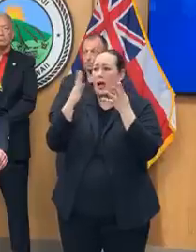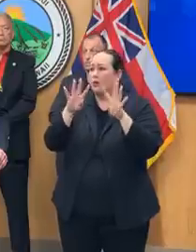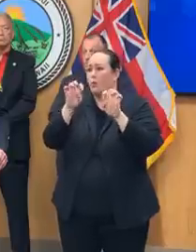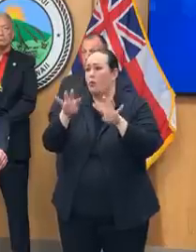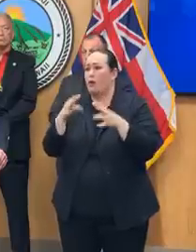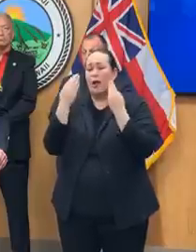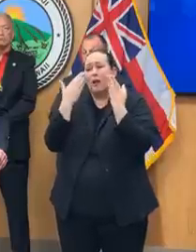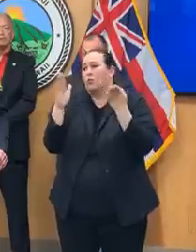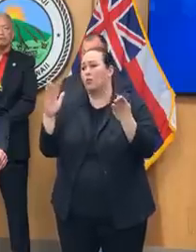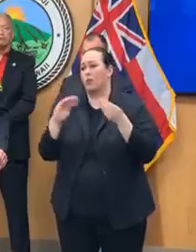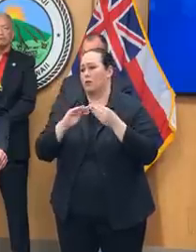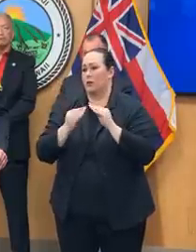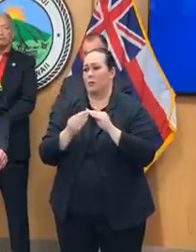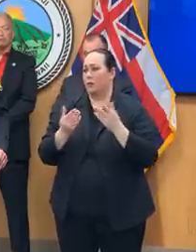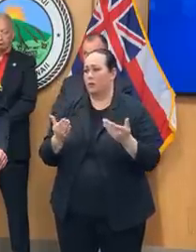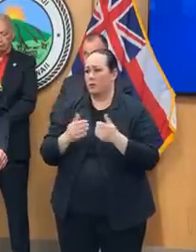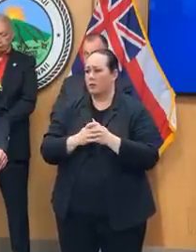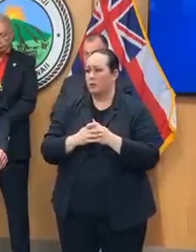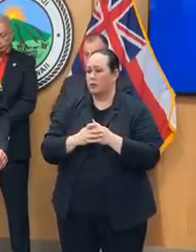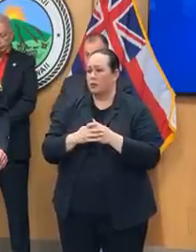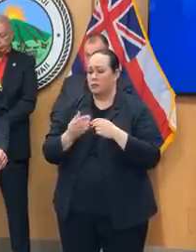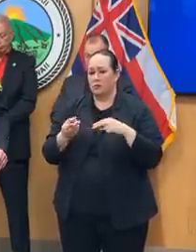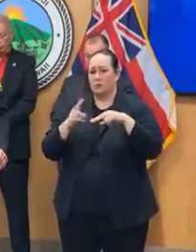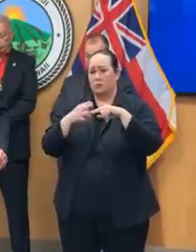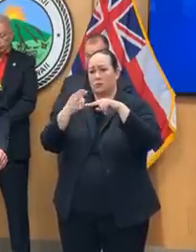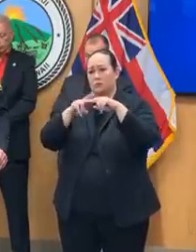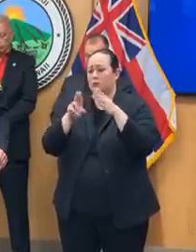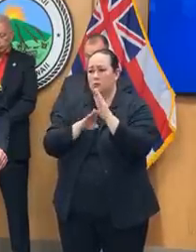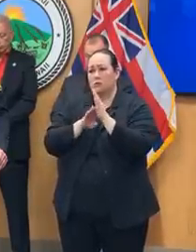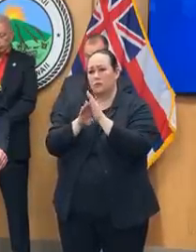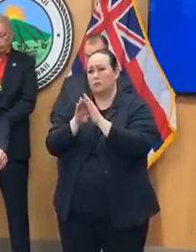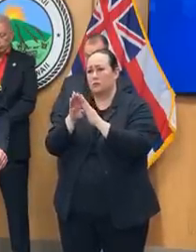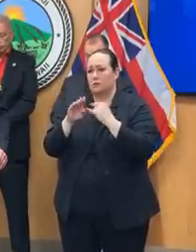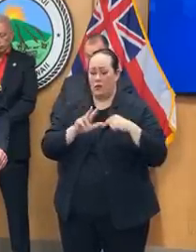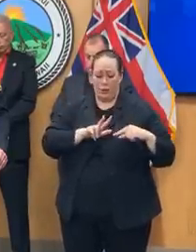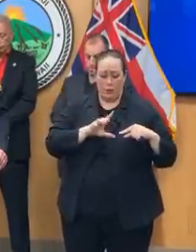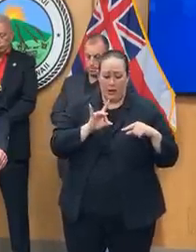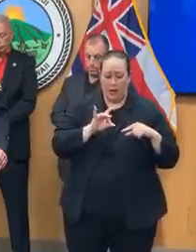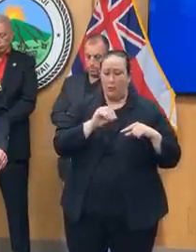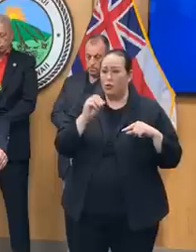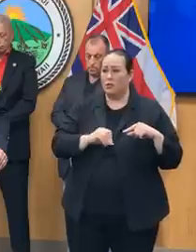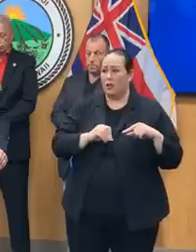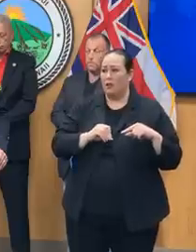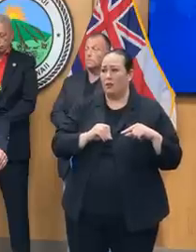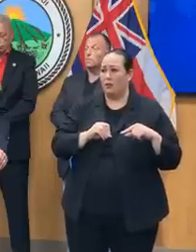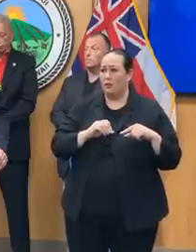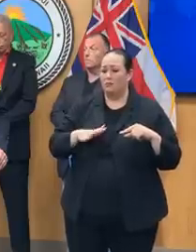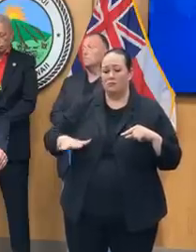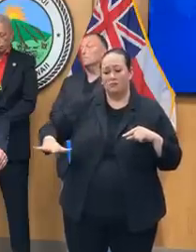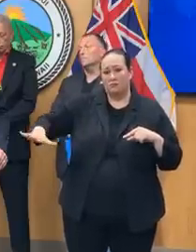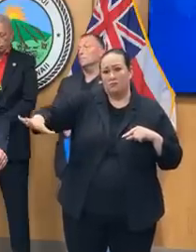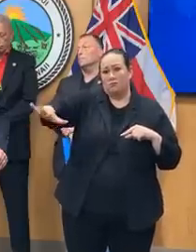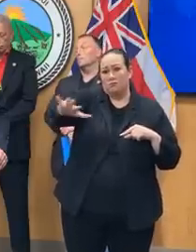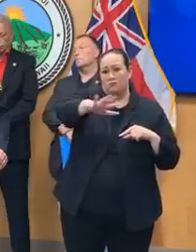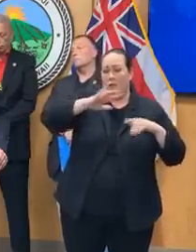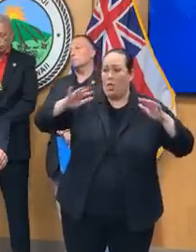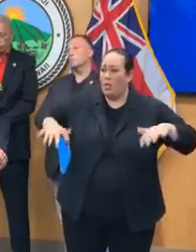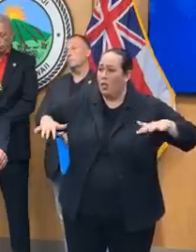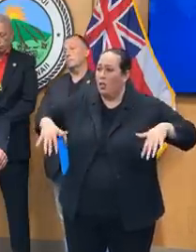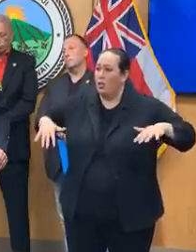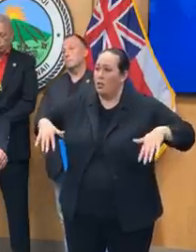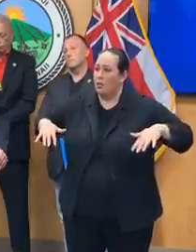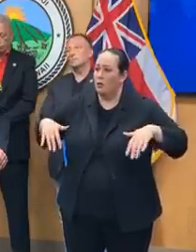yet. It's growing, it's going to continue to grow. We've got 38% that we've searched. But